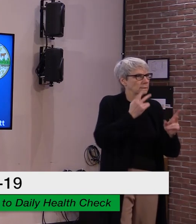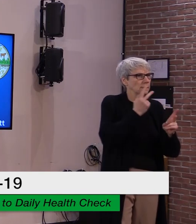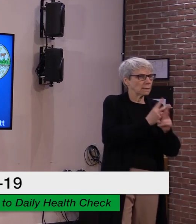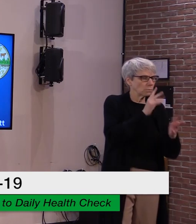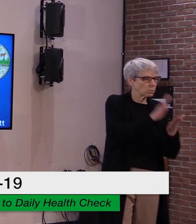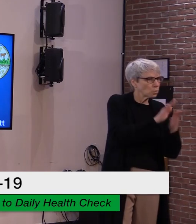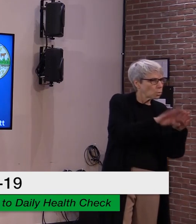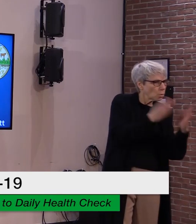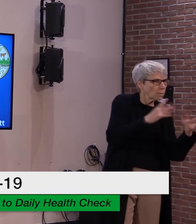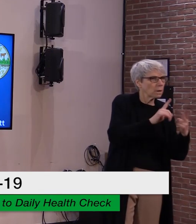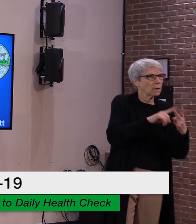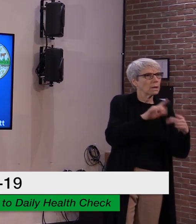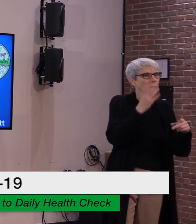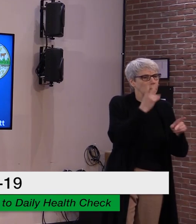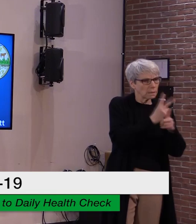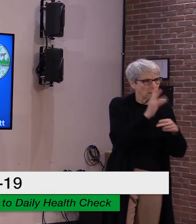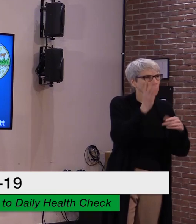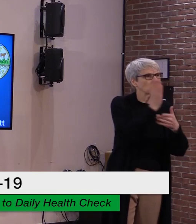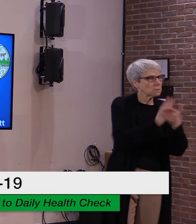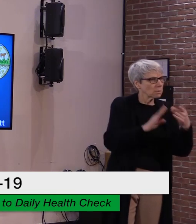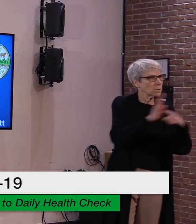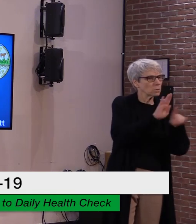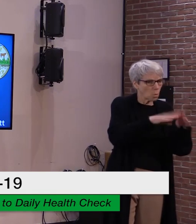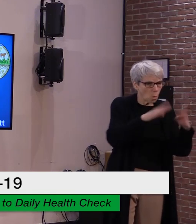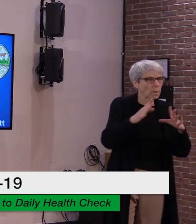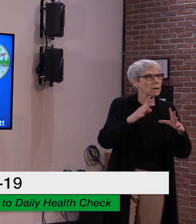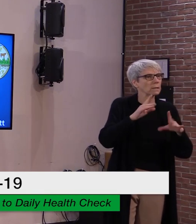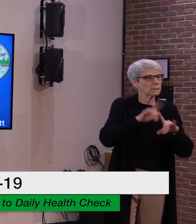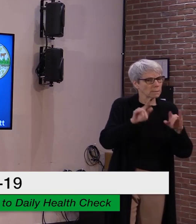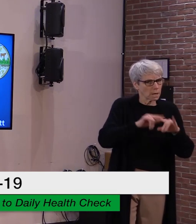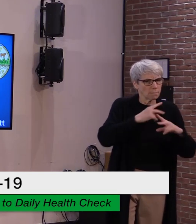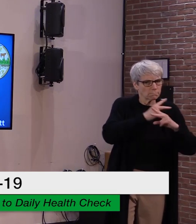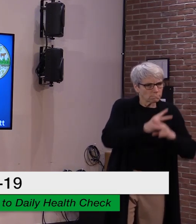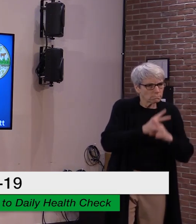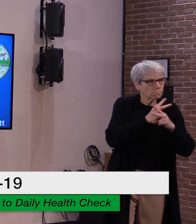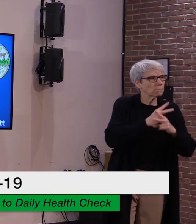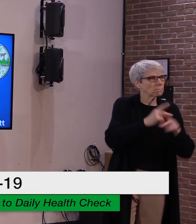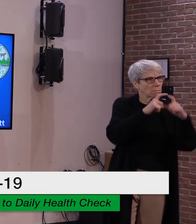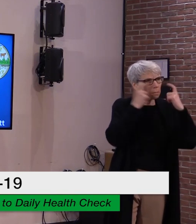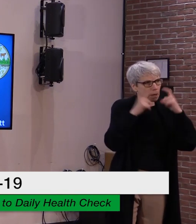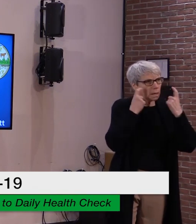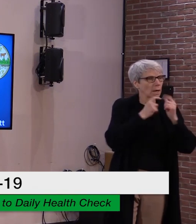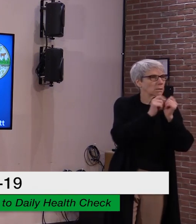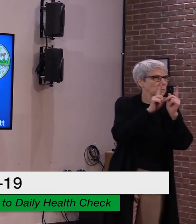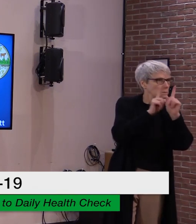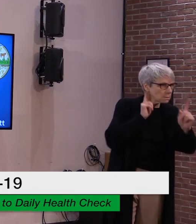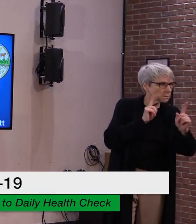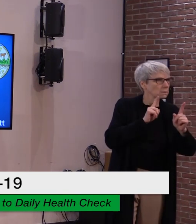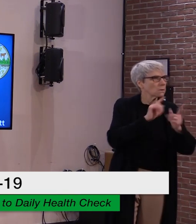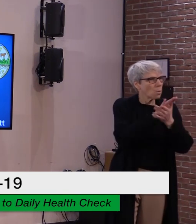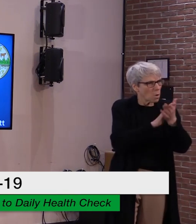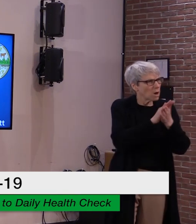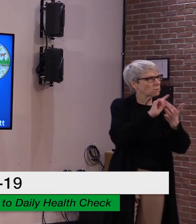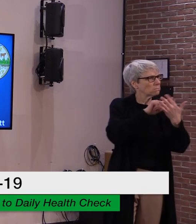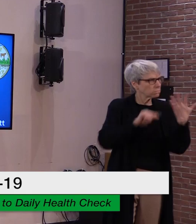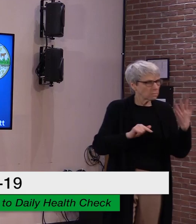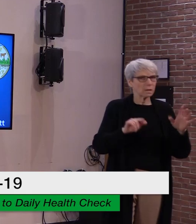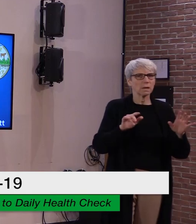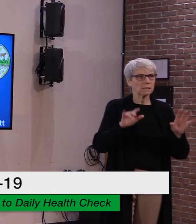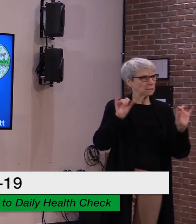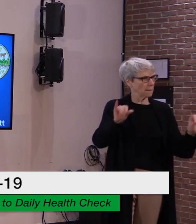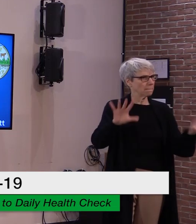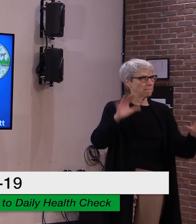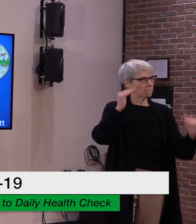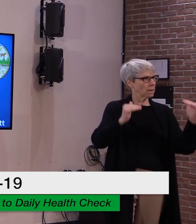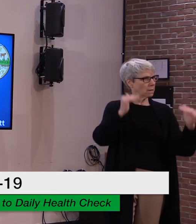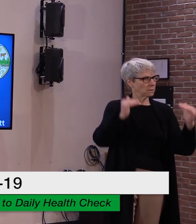fauci told us this is not the time to let our guard down and be complacent i know that what we are telling vermonters to